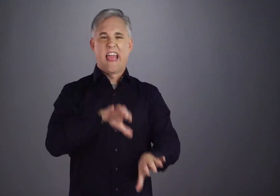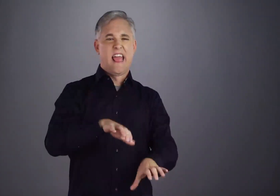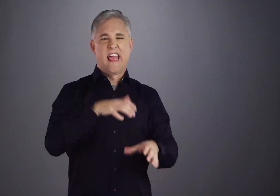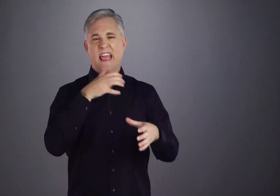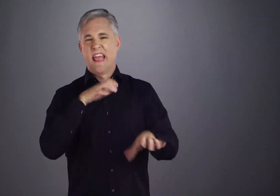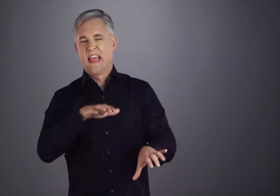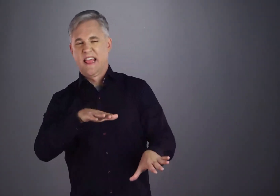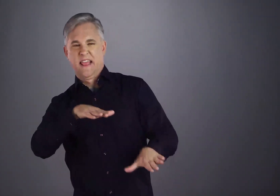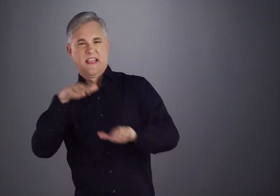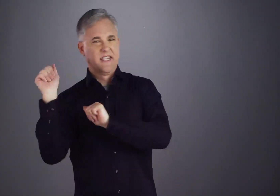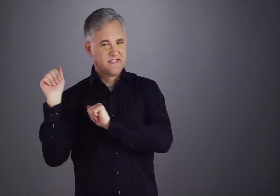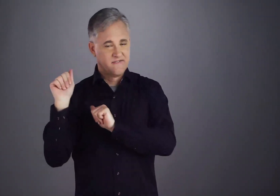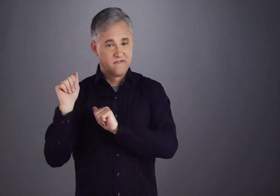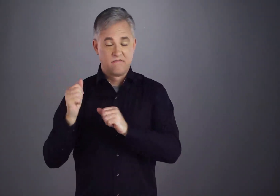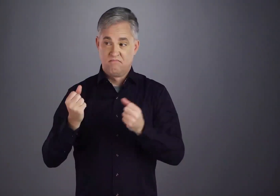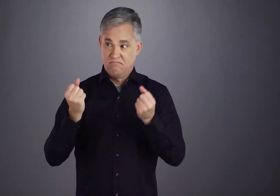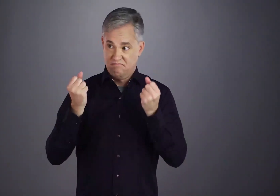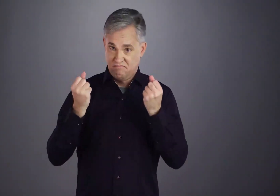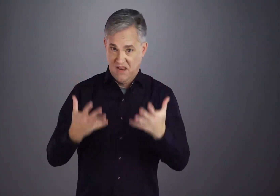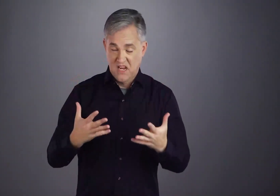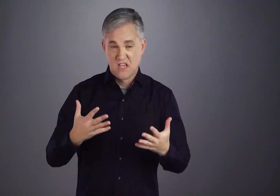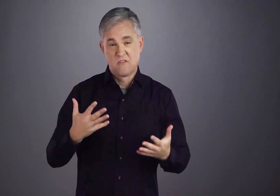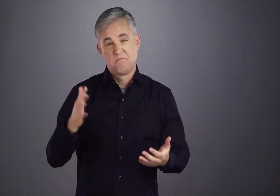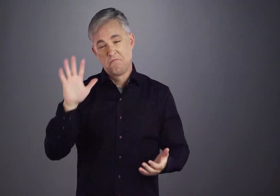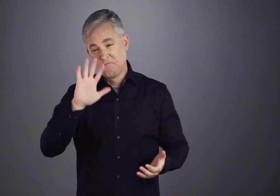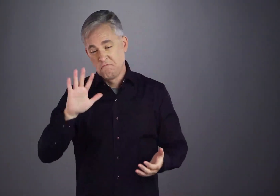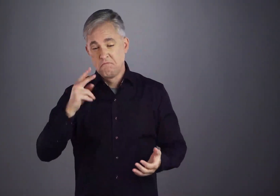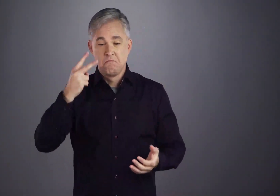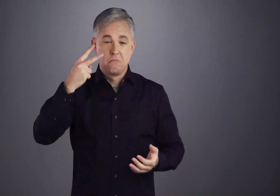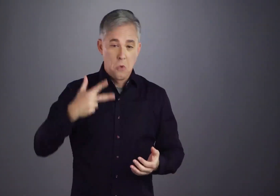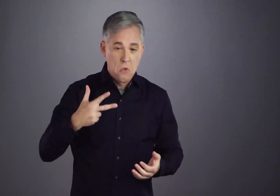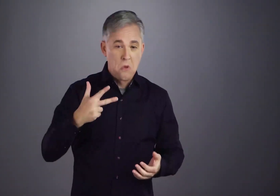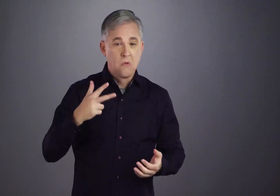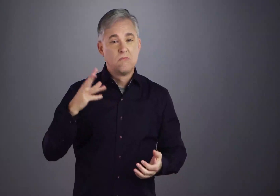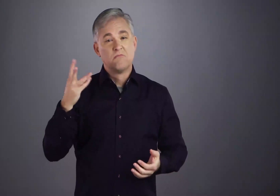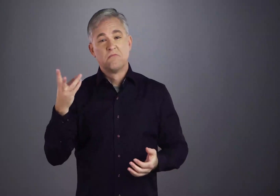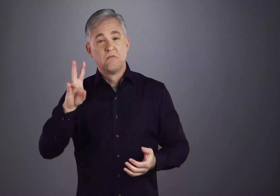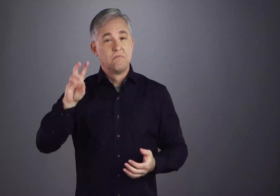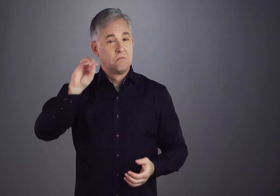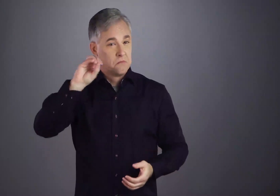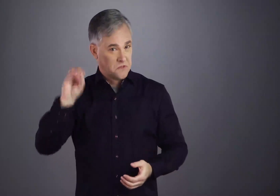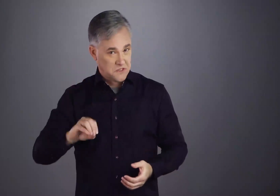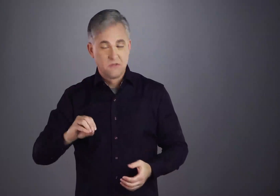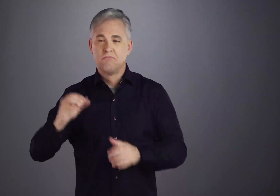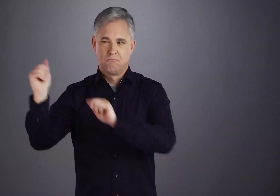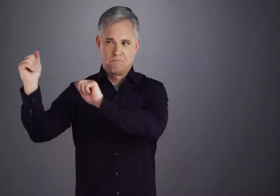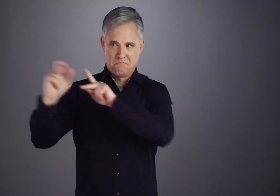But great numbers of these, about 2 out of 3, began to return as time passed.